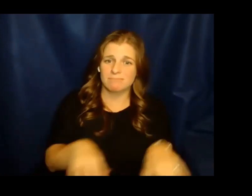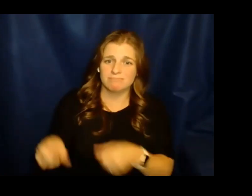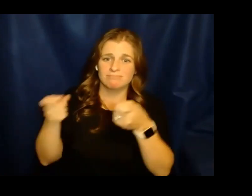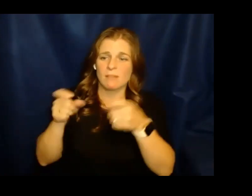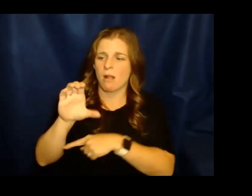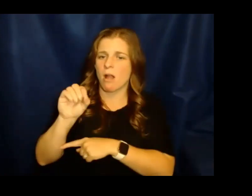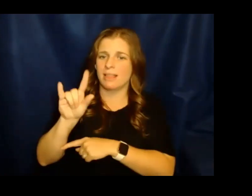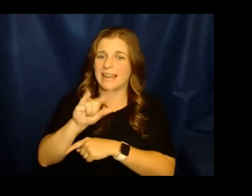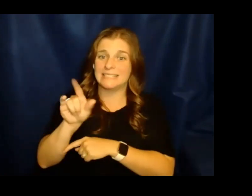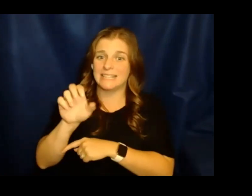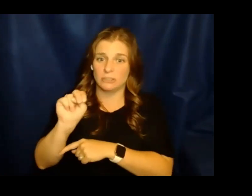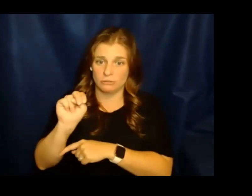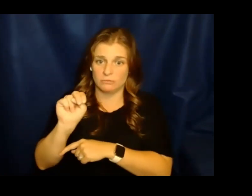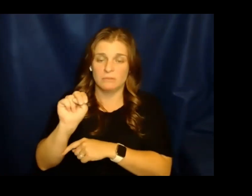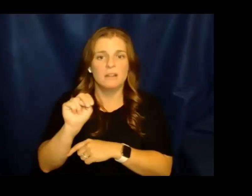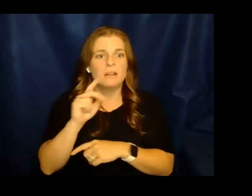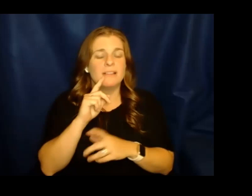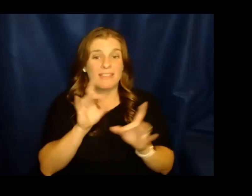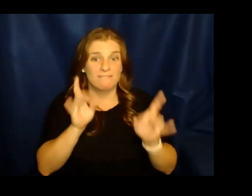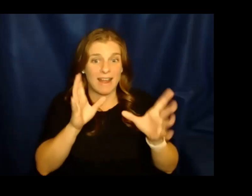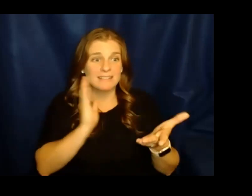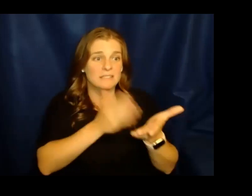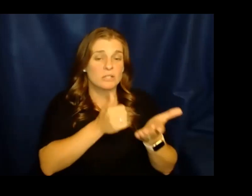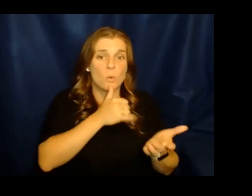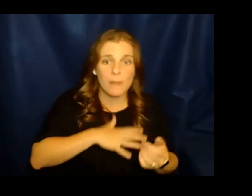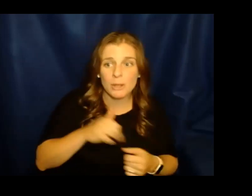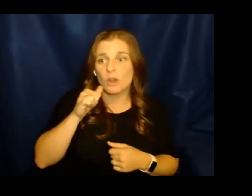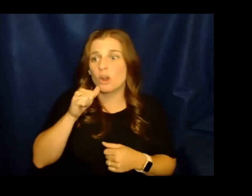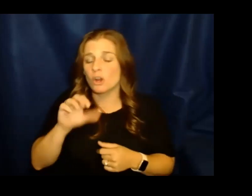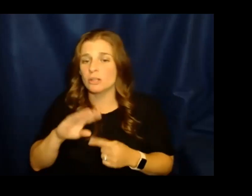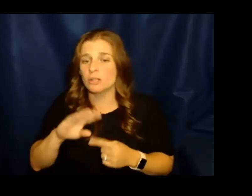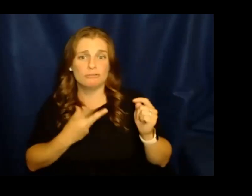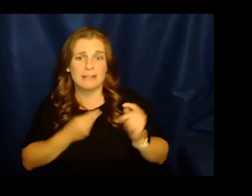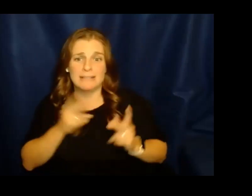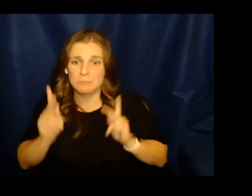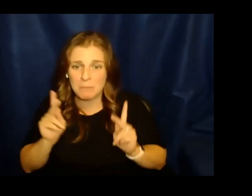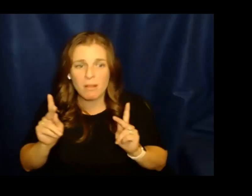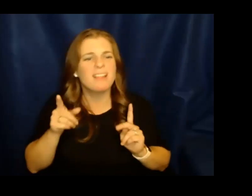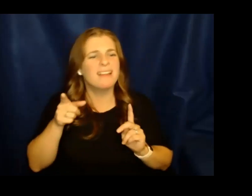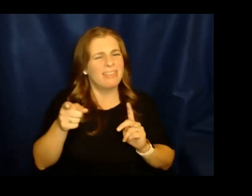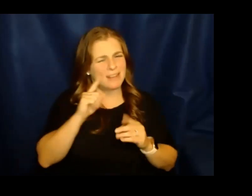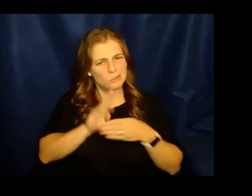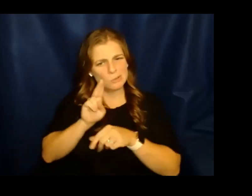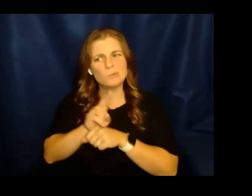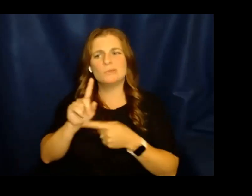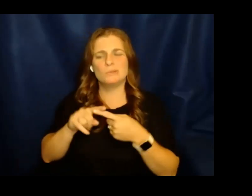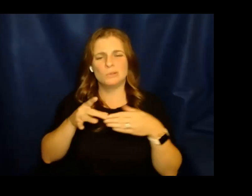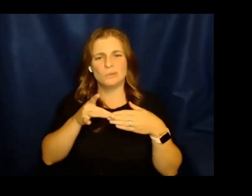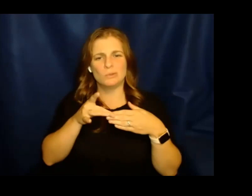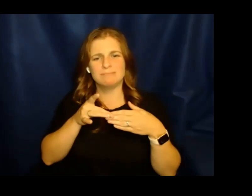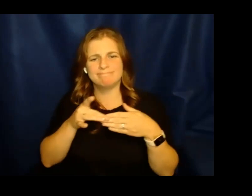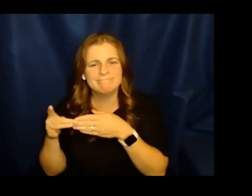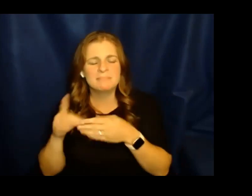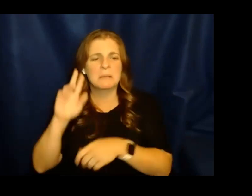women, girls, trans people, that has been used to assert cultural, economic, political, and sexual power in